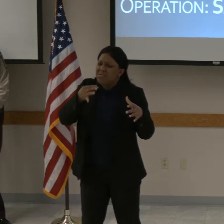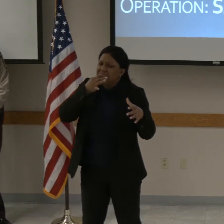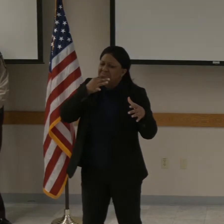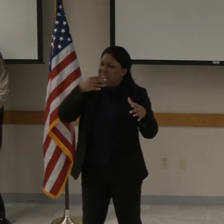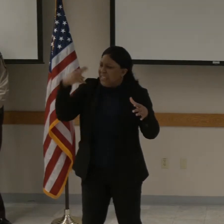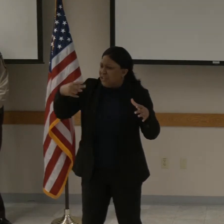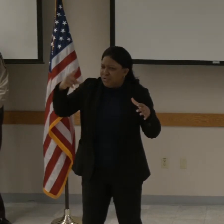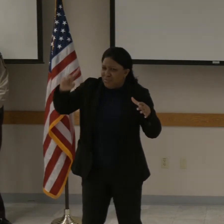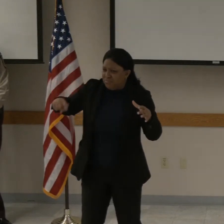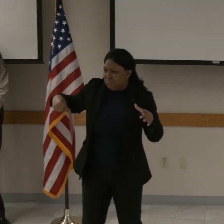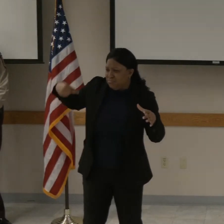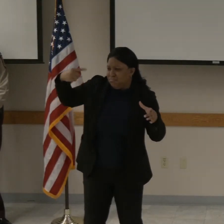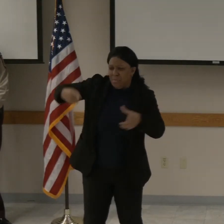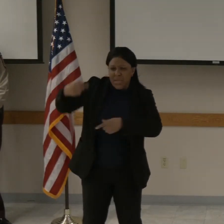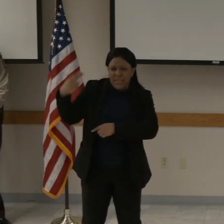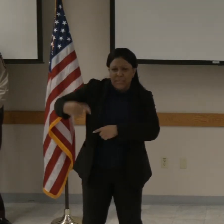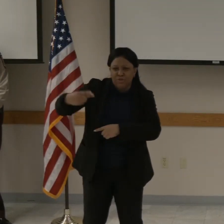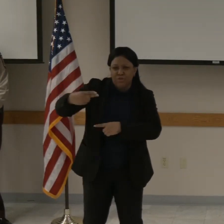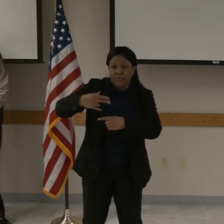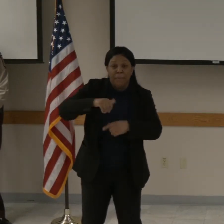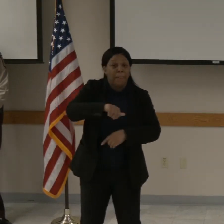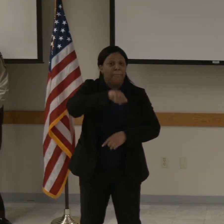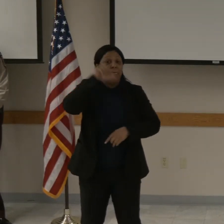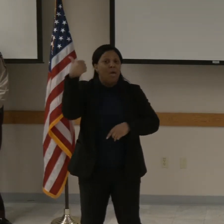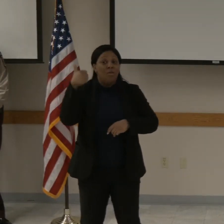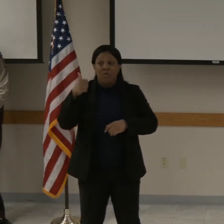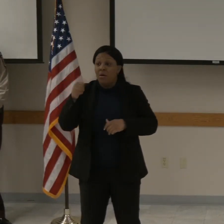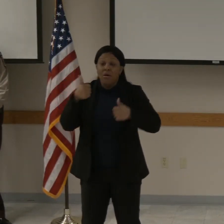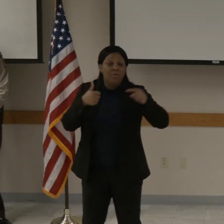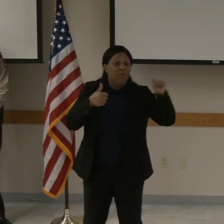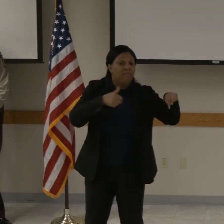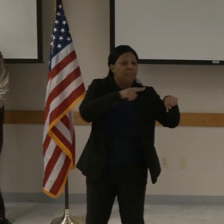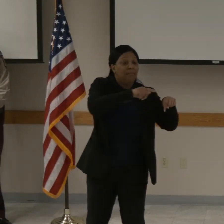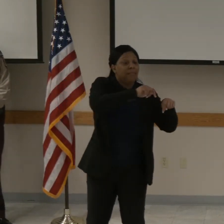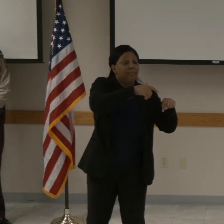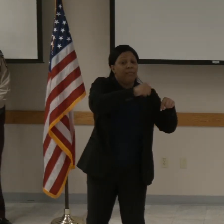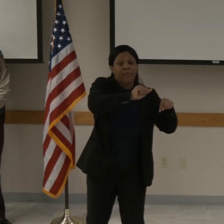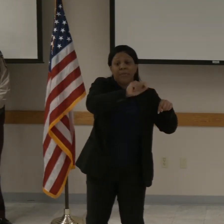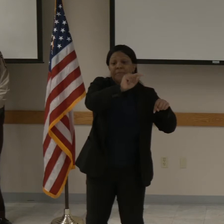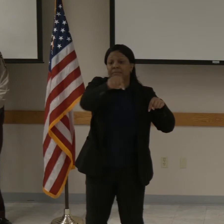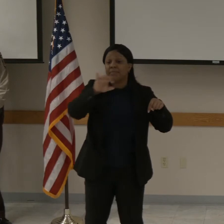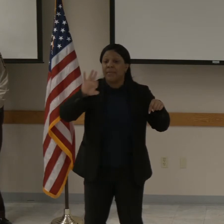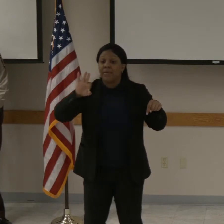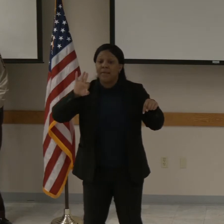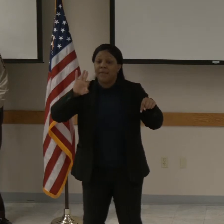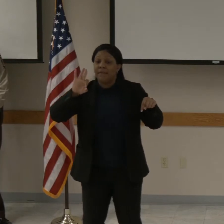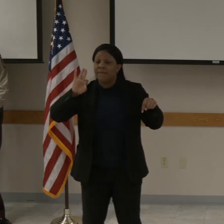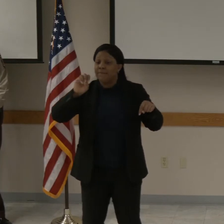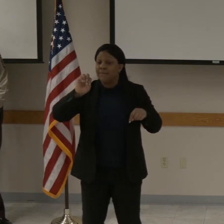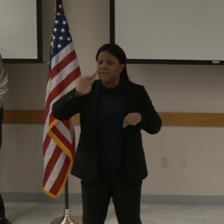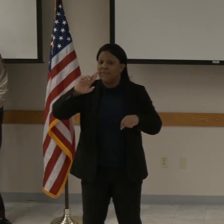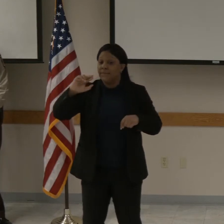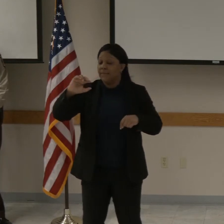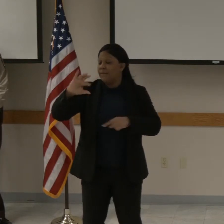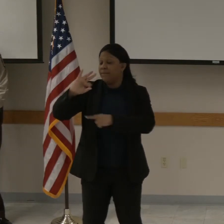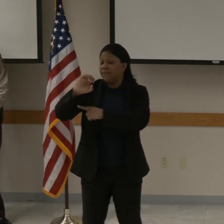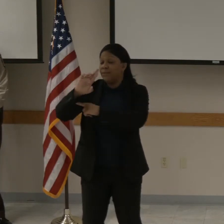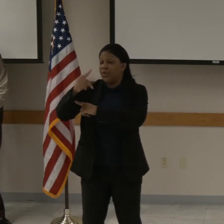of places like LA and Ferguson, where court trials have come, gone, and where